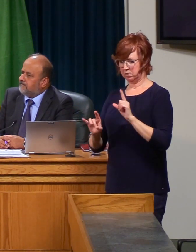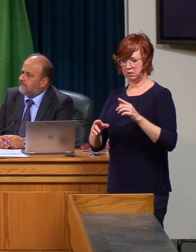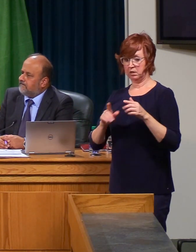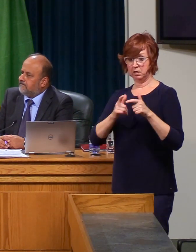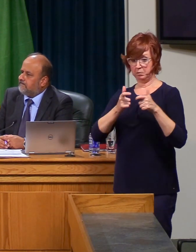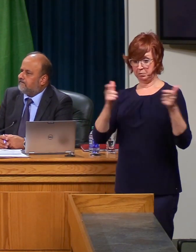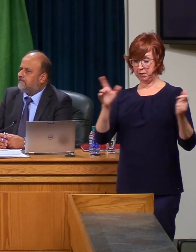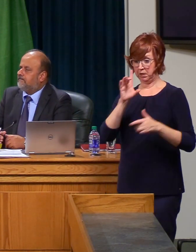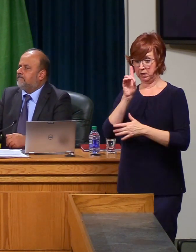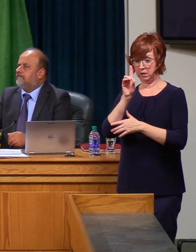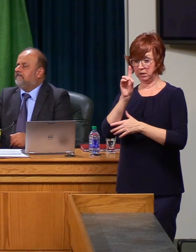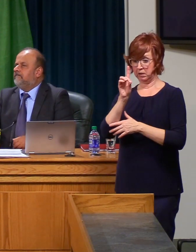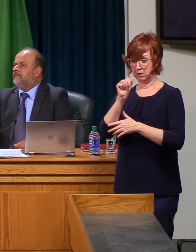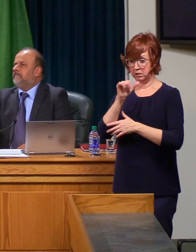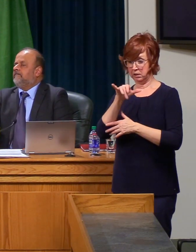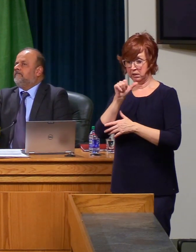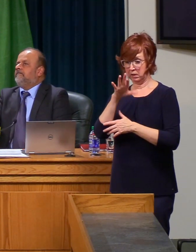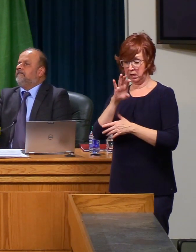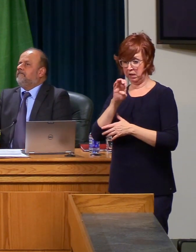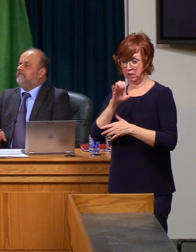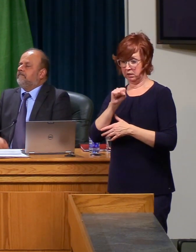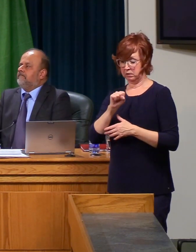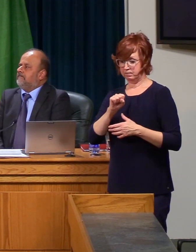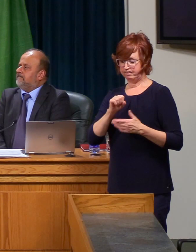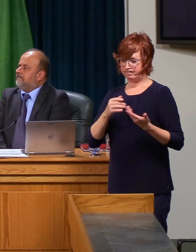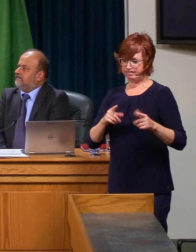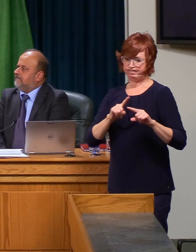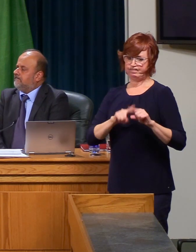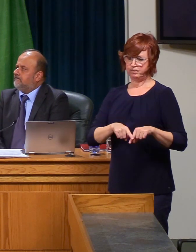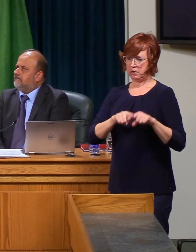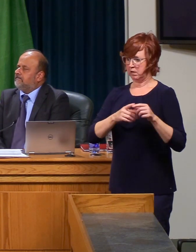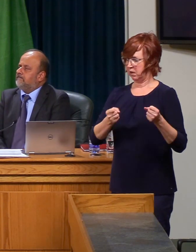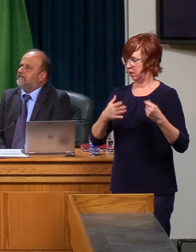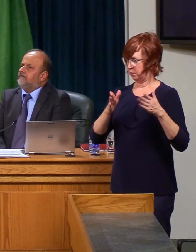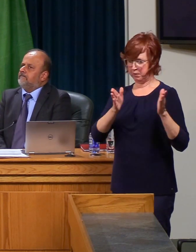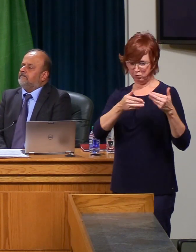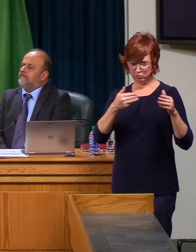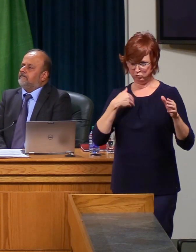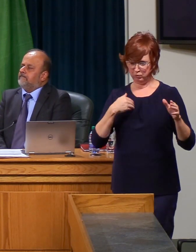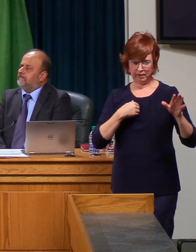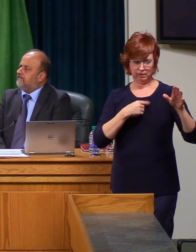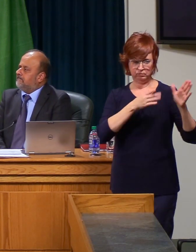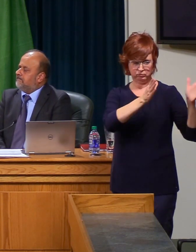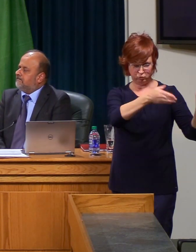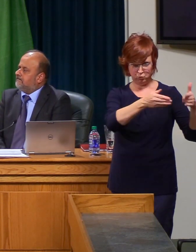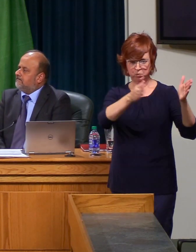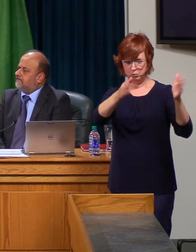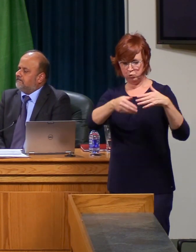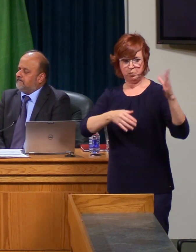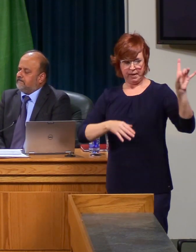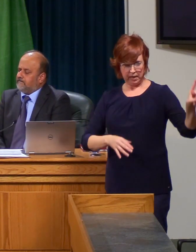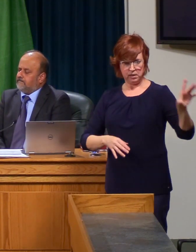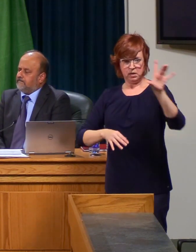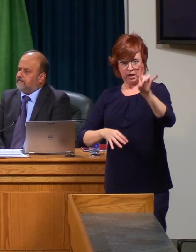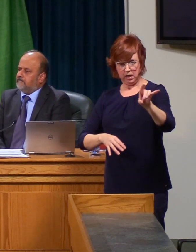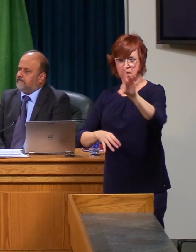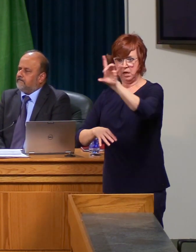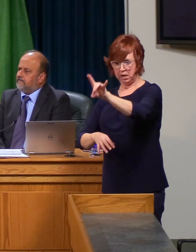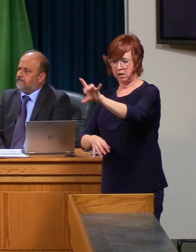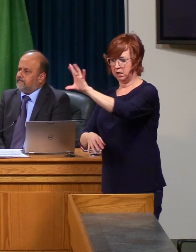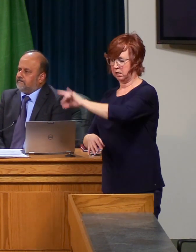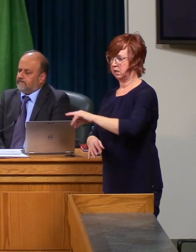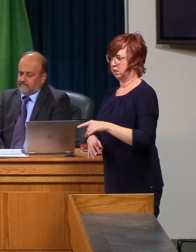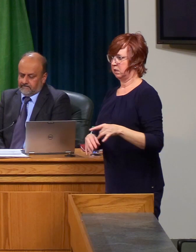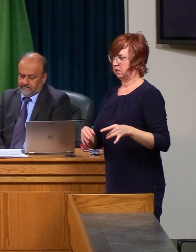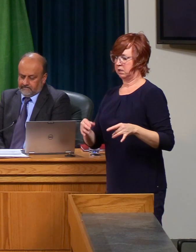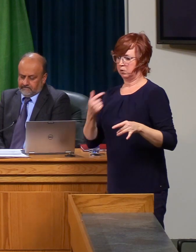of the larger daycares, it would depend on how many rooms they have, and we're just, some encouragement around not bringing